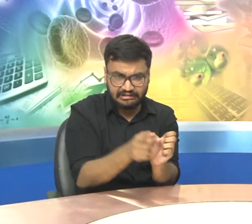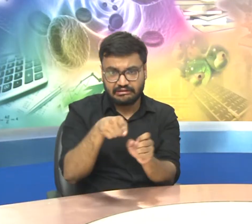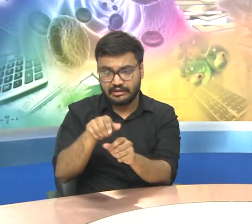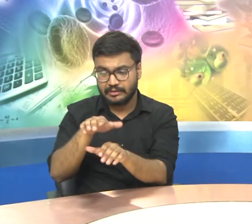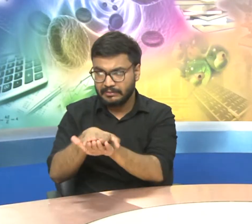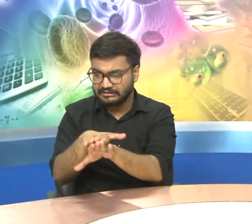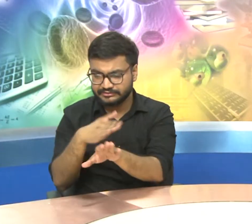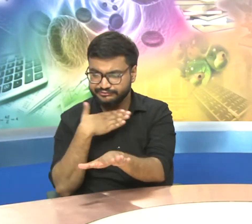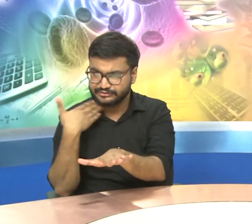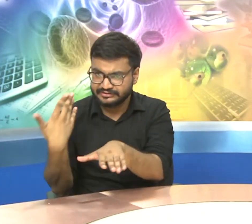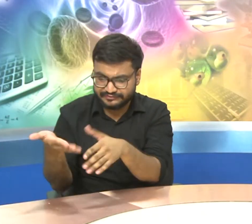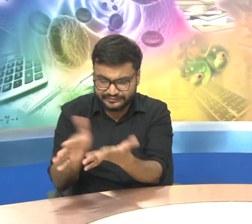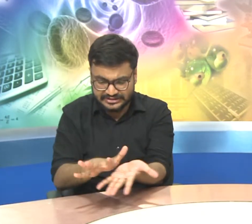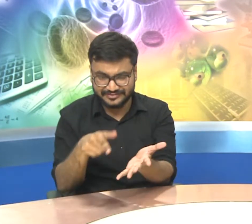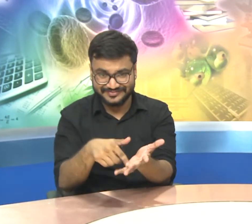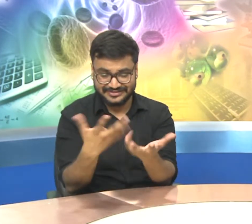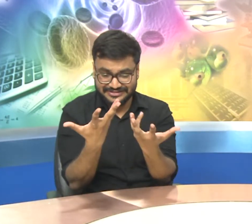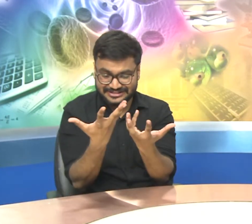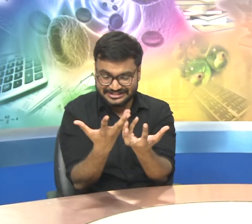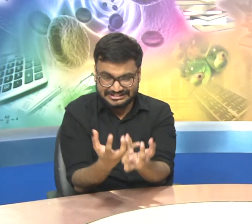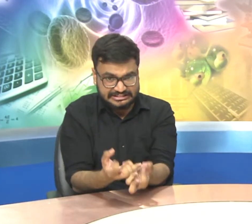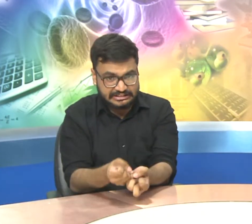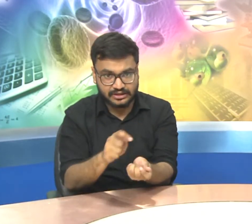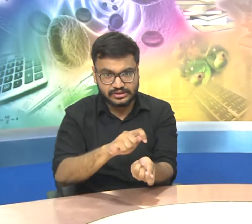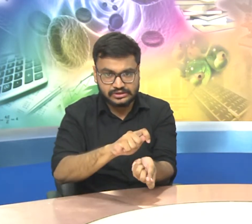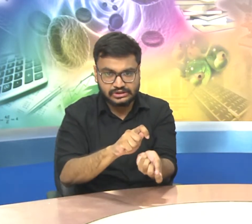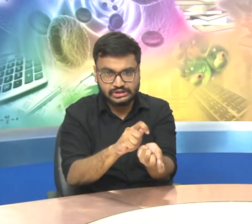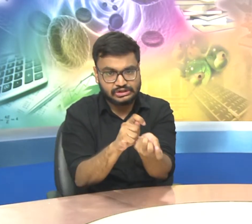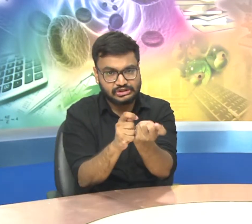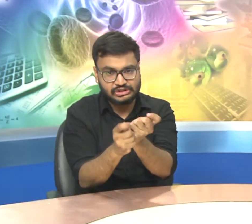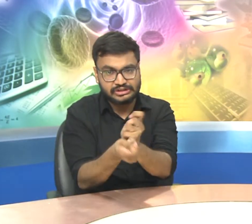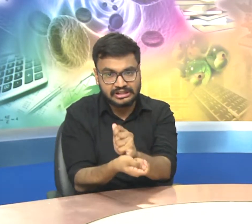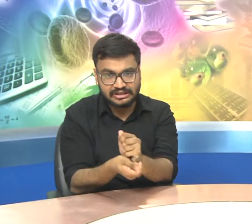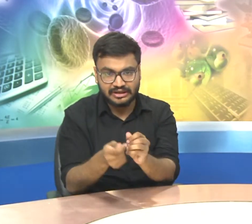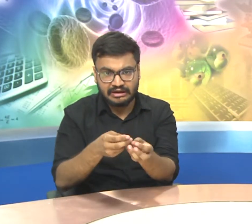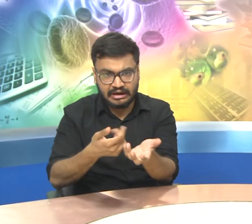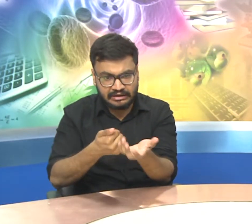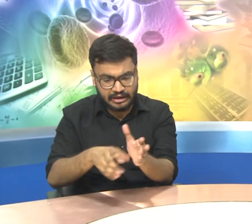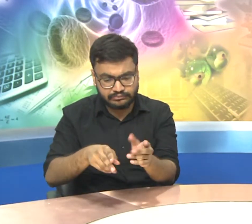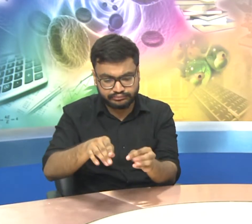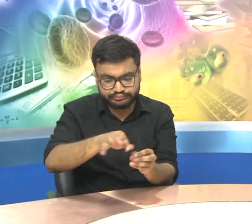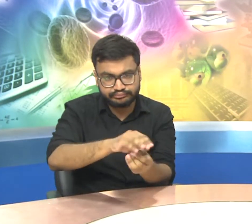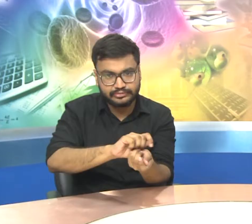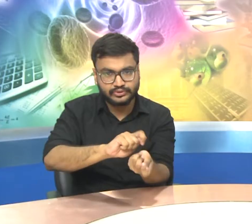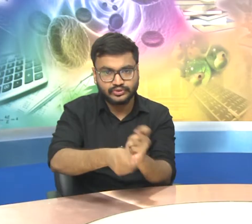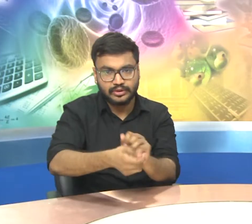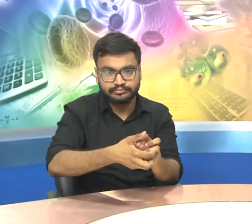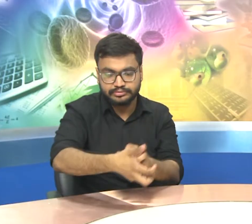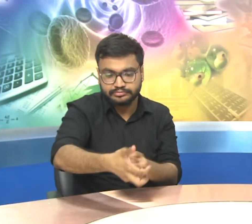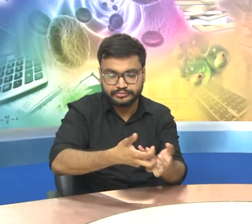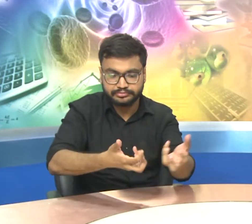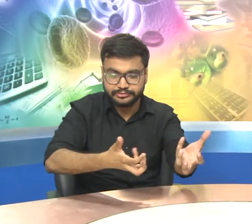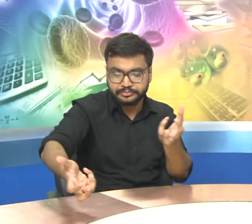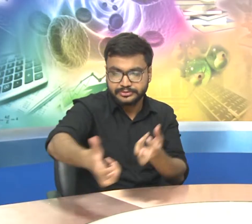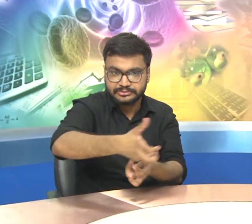fungi. Break down dead plants and animals, recycling